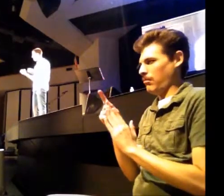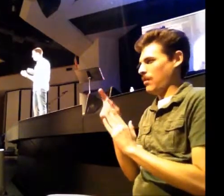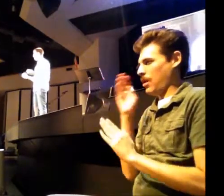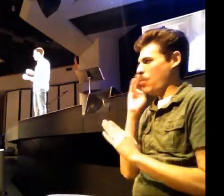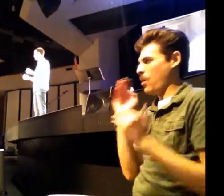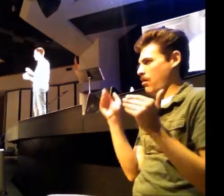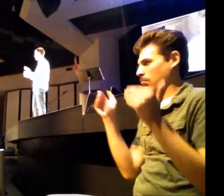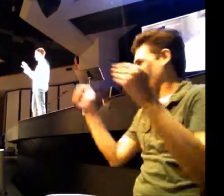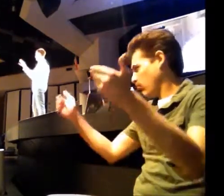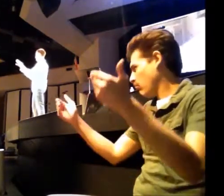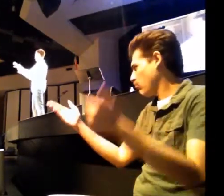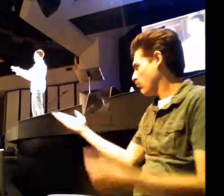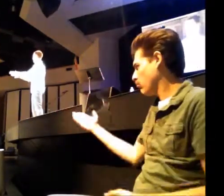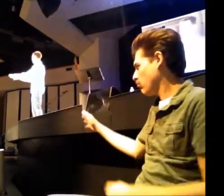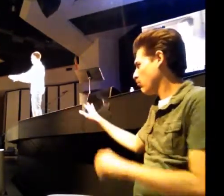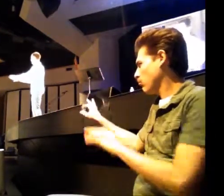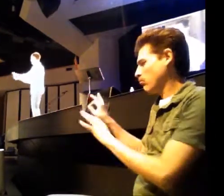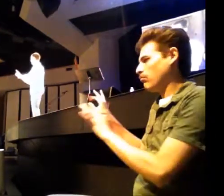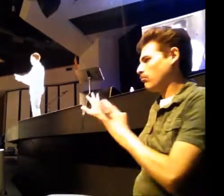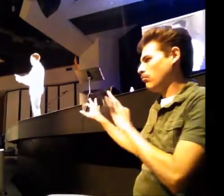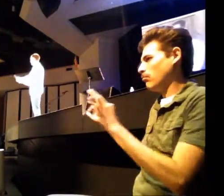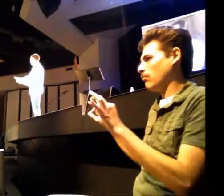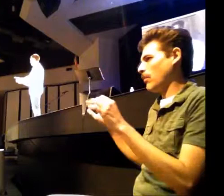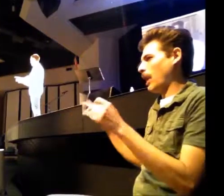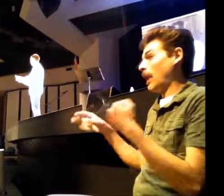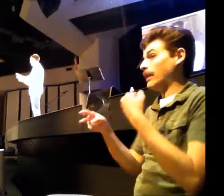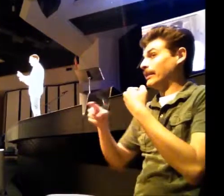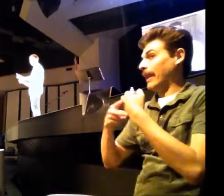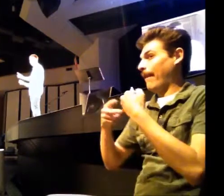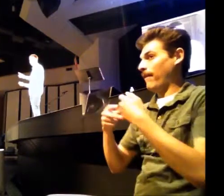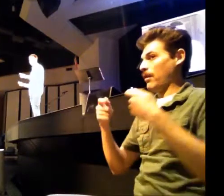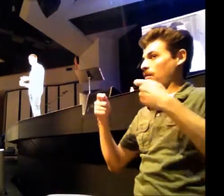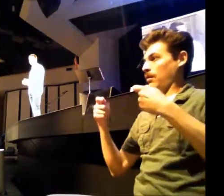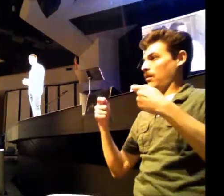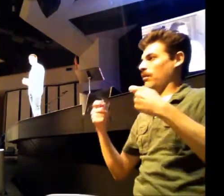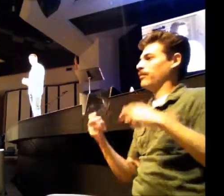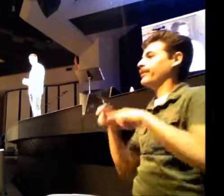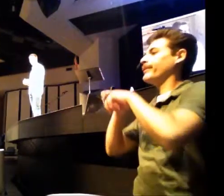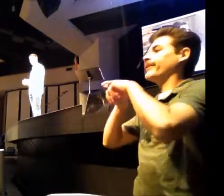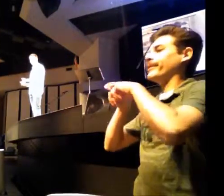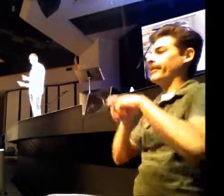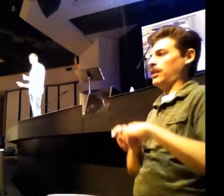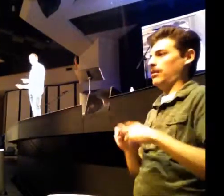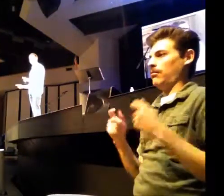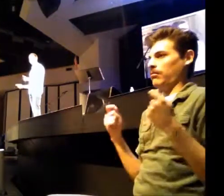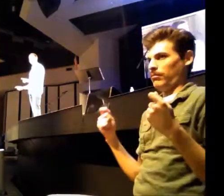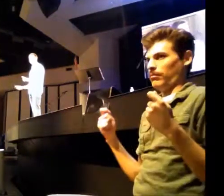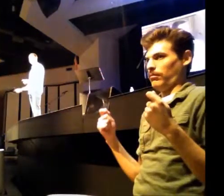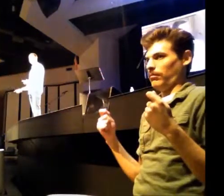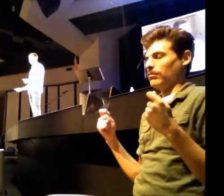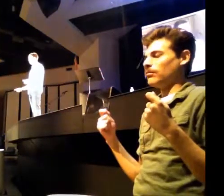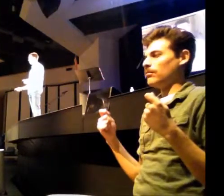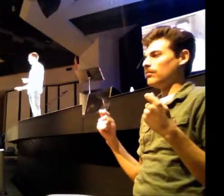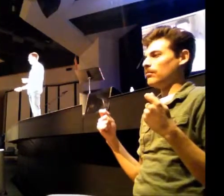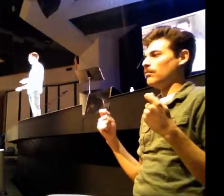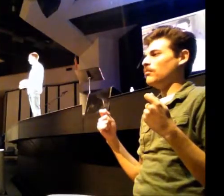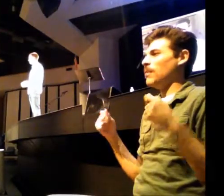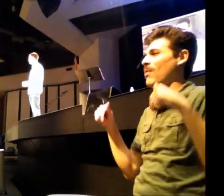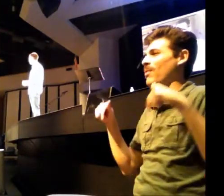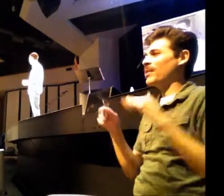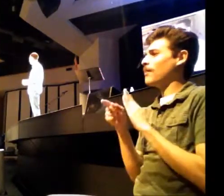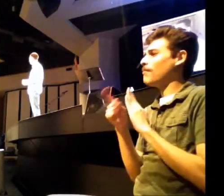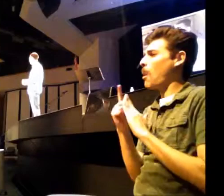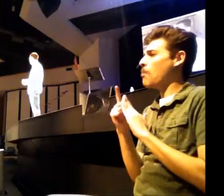and the unleavened bread, and I want you to make your way back to your seat with it. But before you do, I want to say this. Don't let this be a moment about